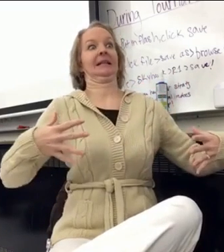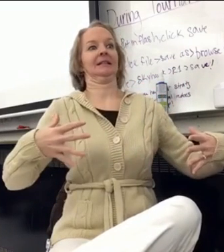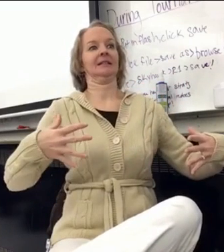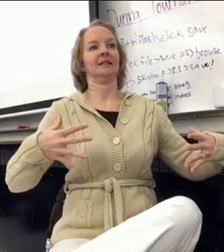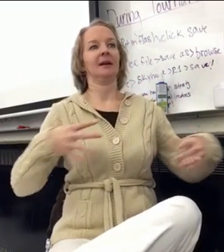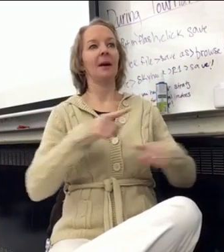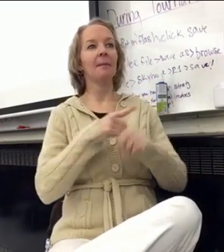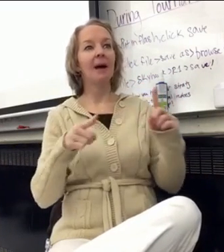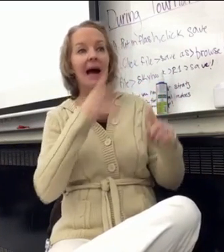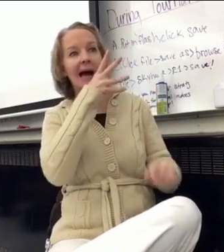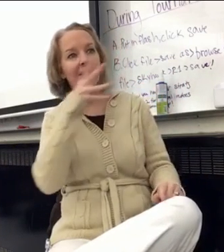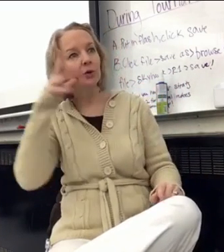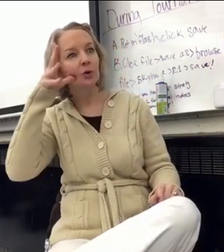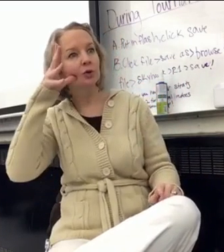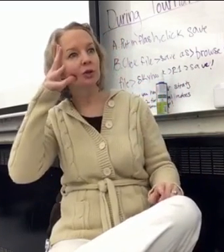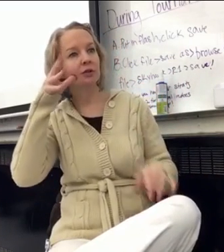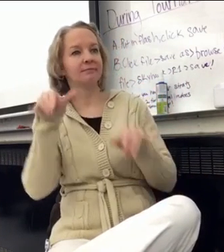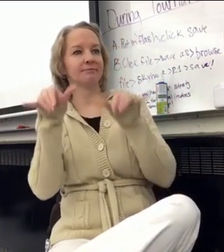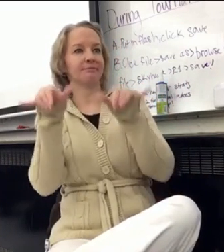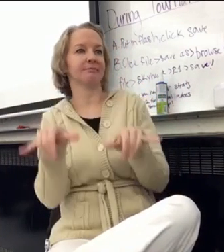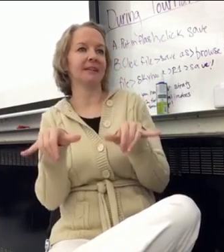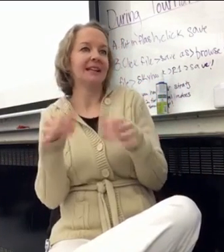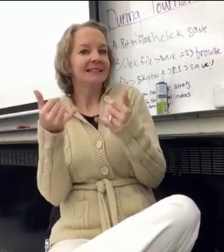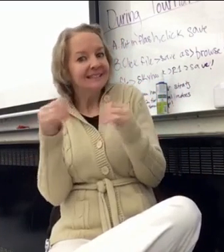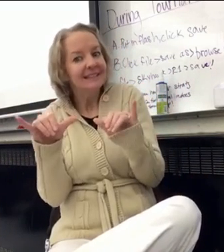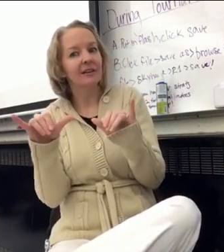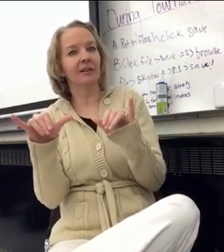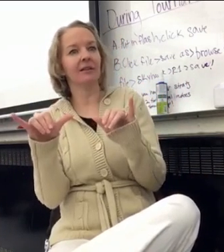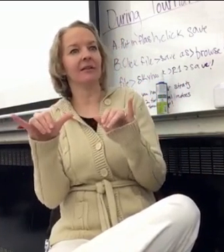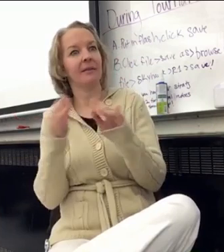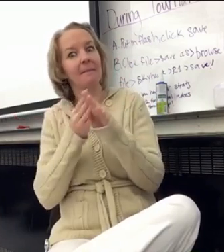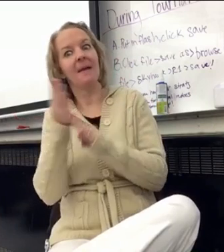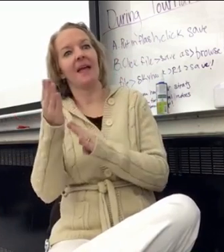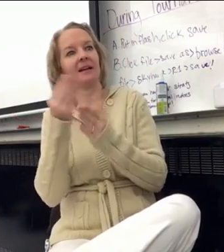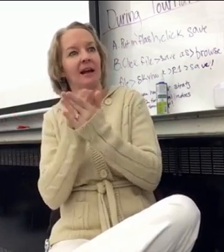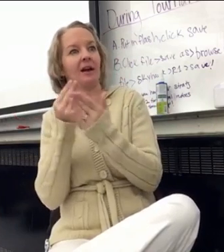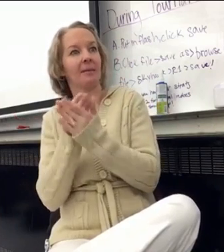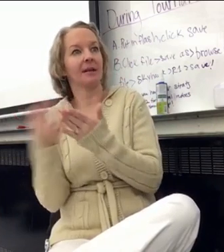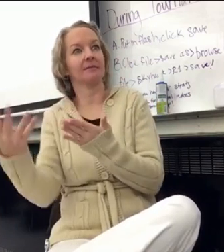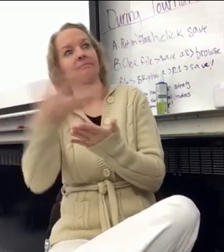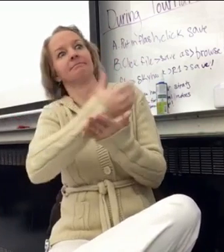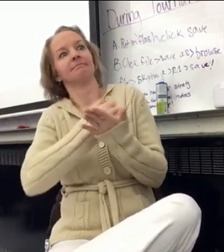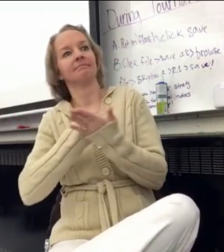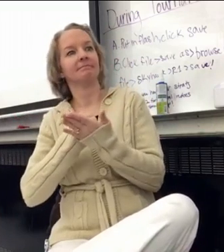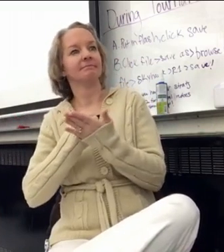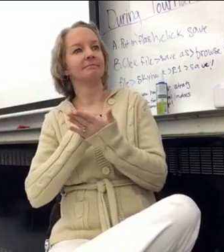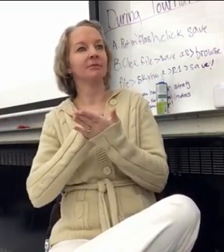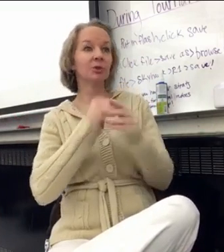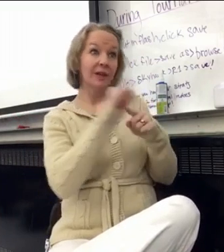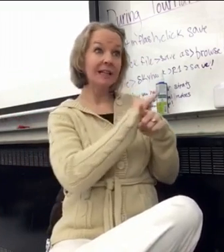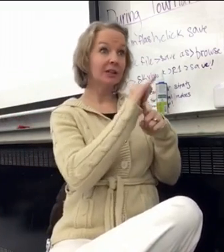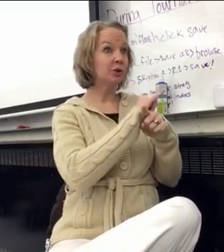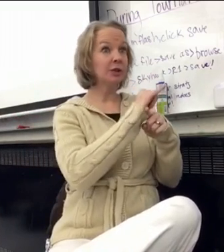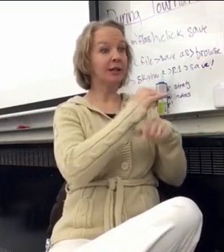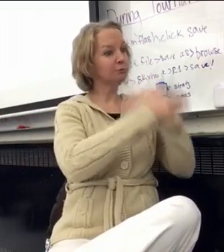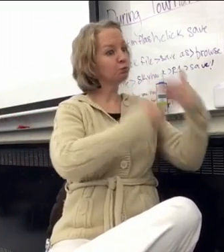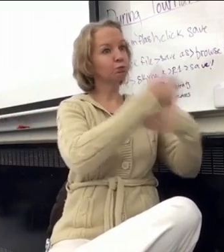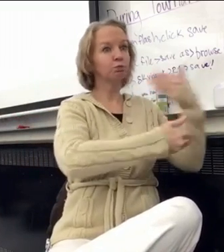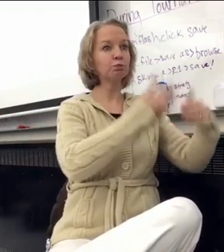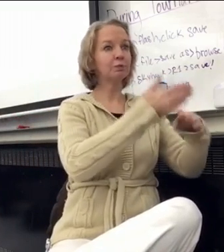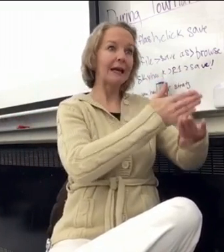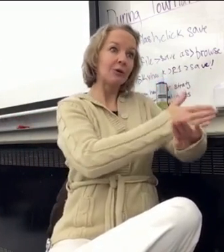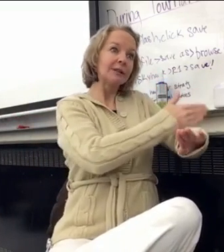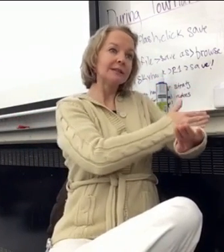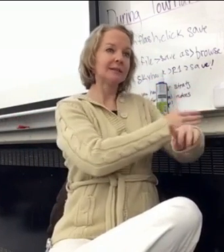but agriculture remained the major economic force. So industry massively rises.